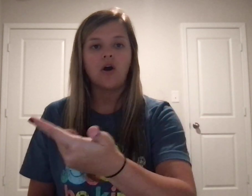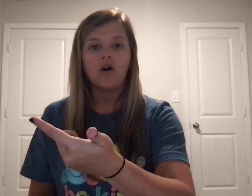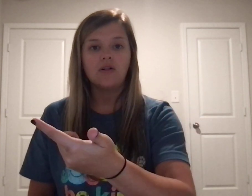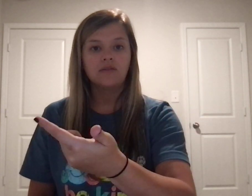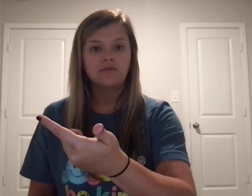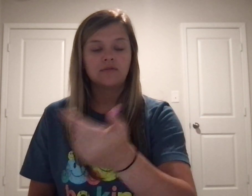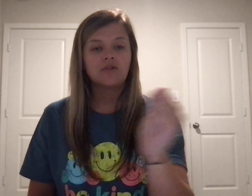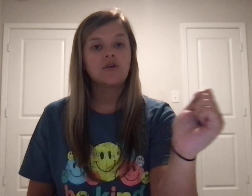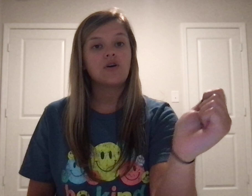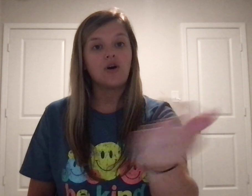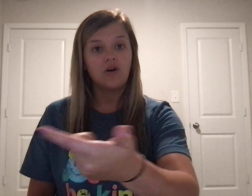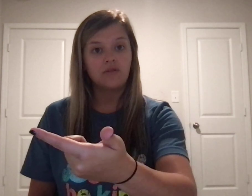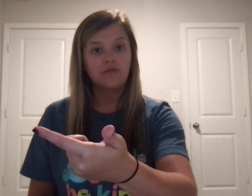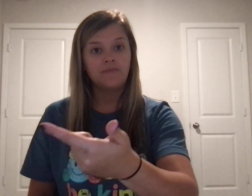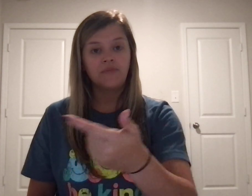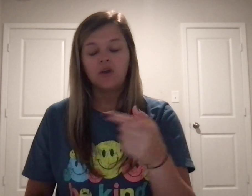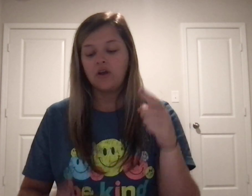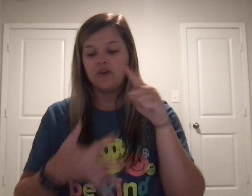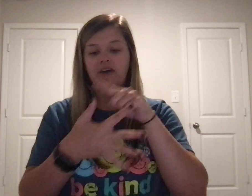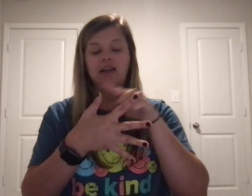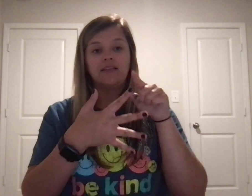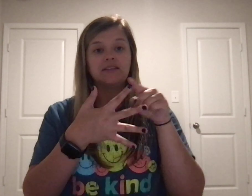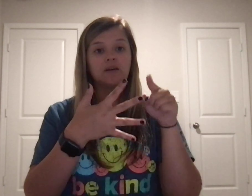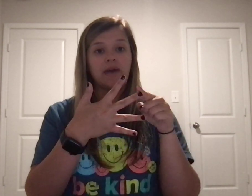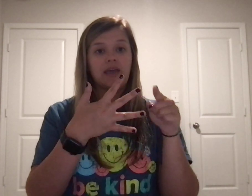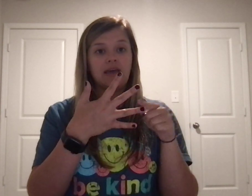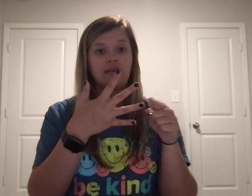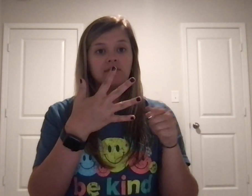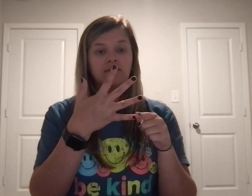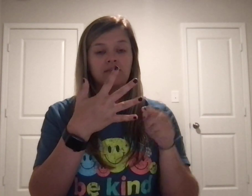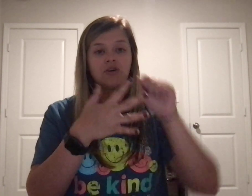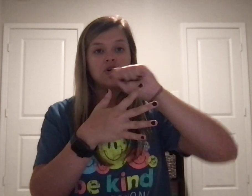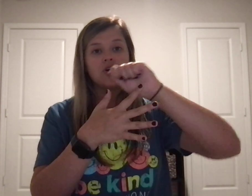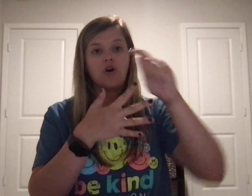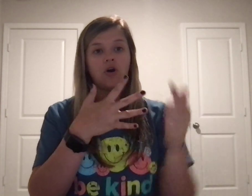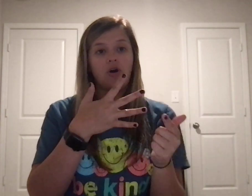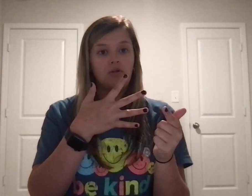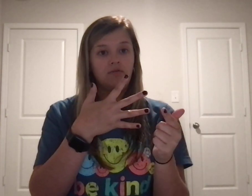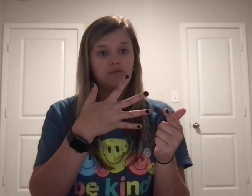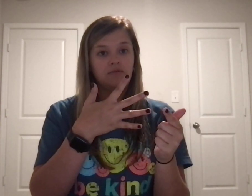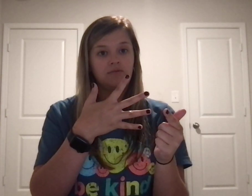all. All. Or if I had a list on my hand, all.